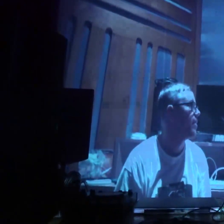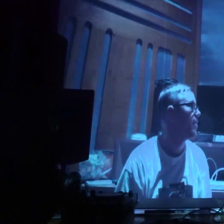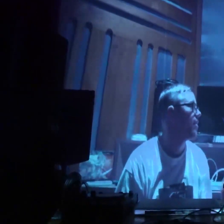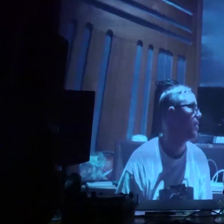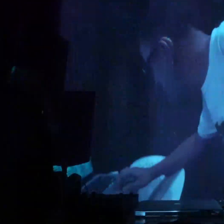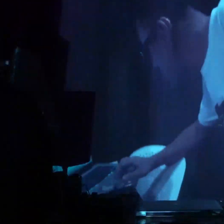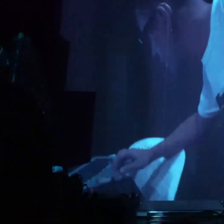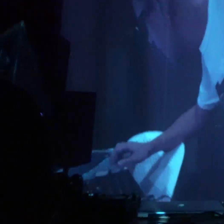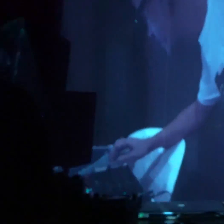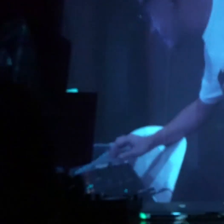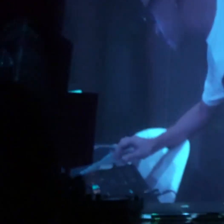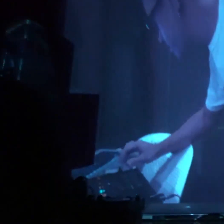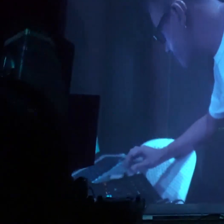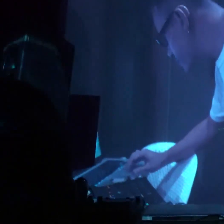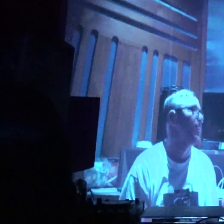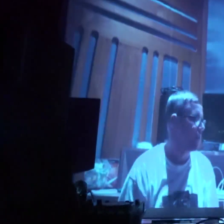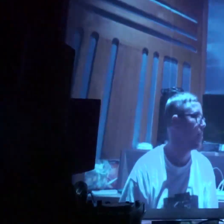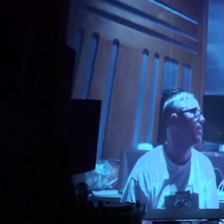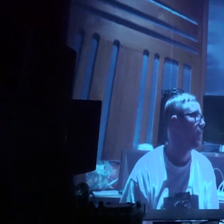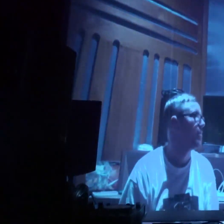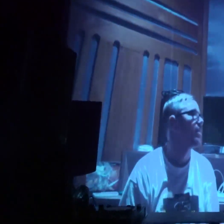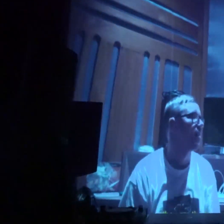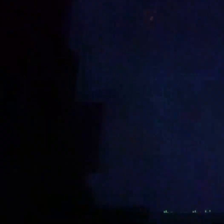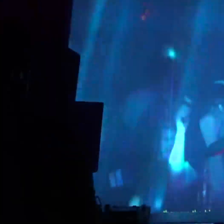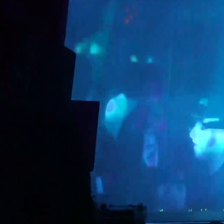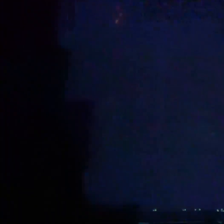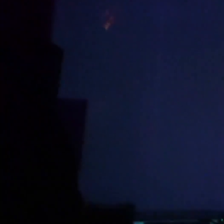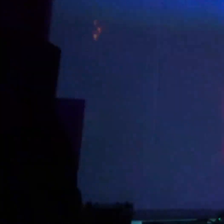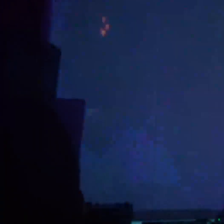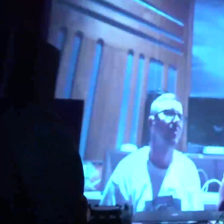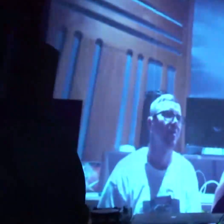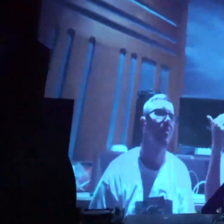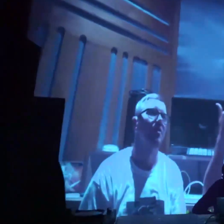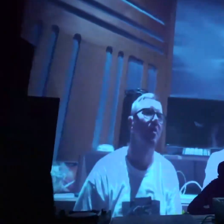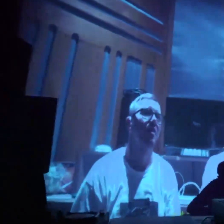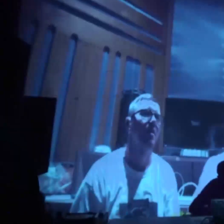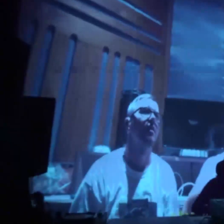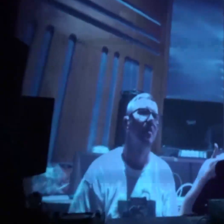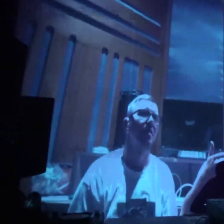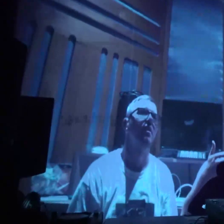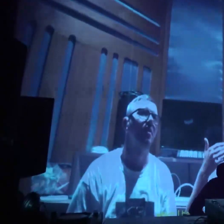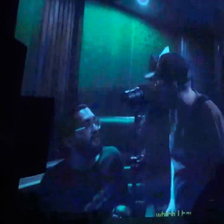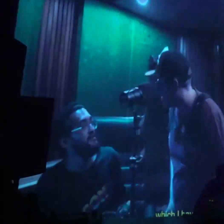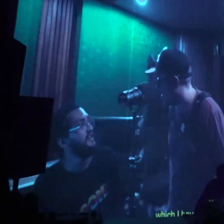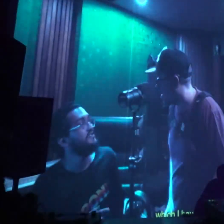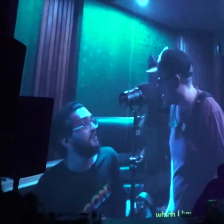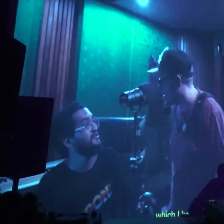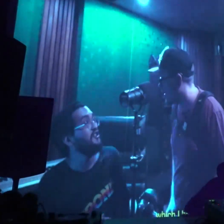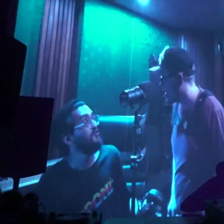they are the biggest inspiration in my music life, in the next journey which I have